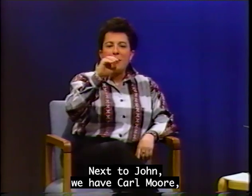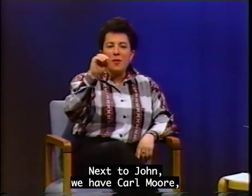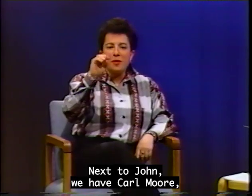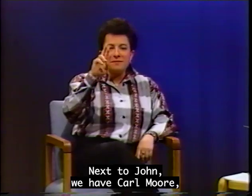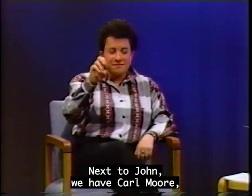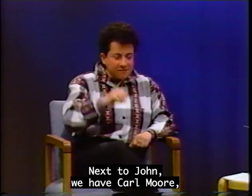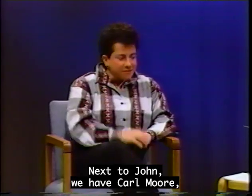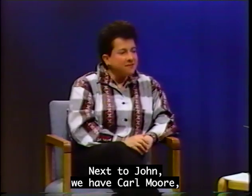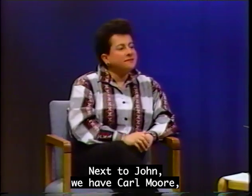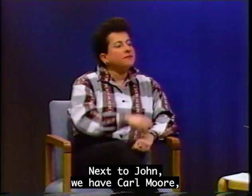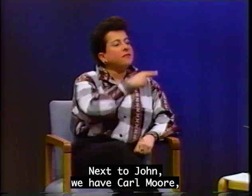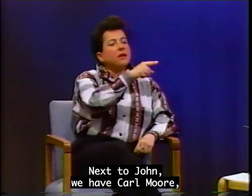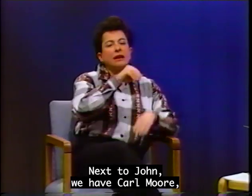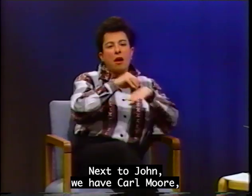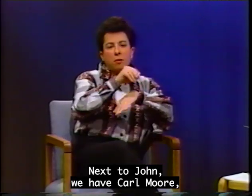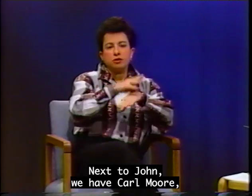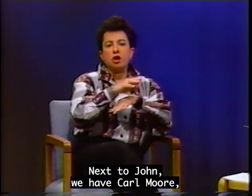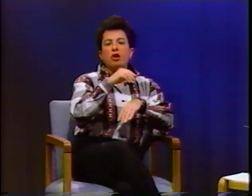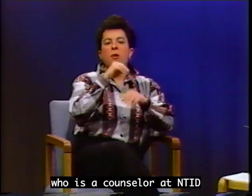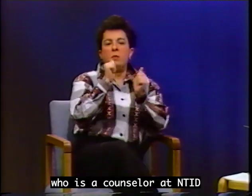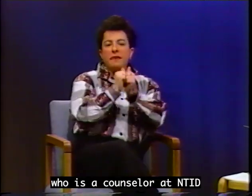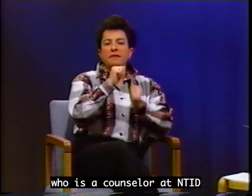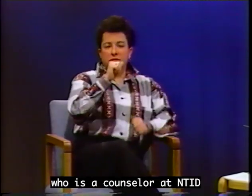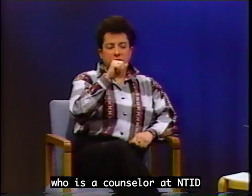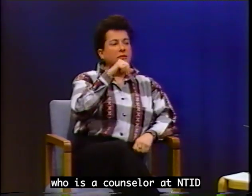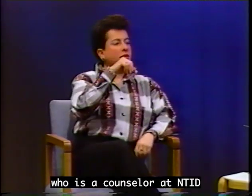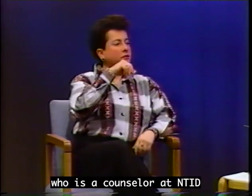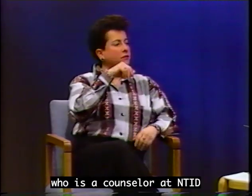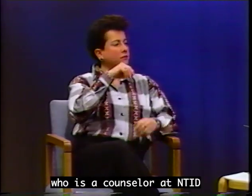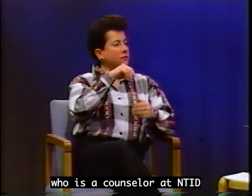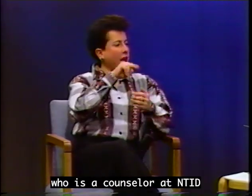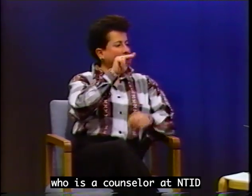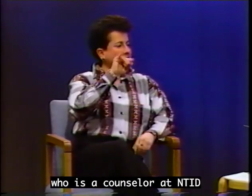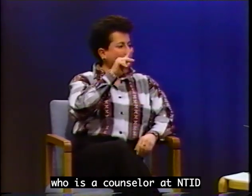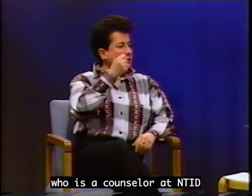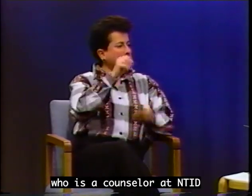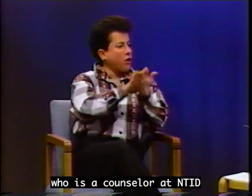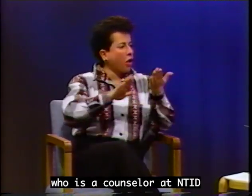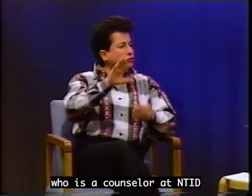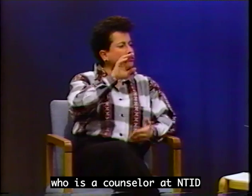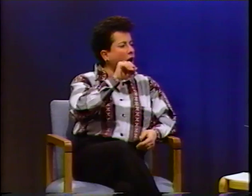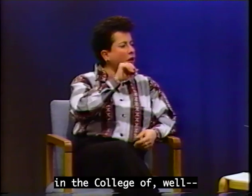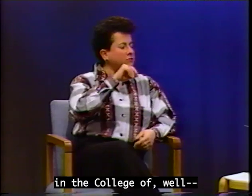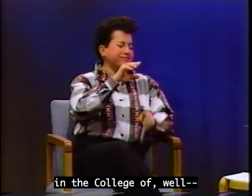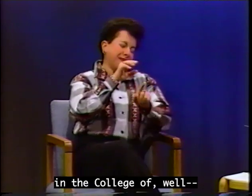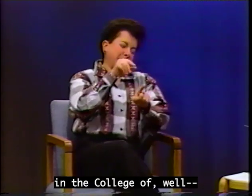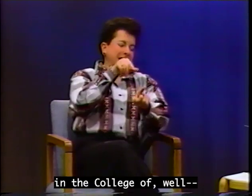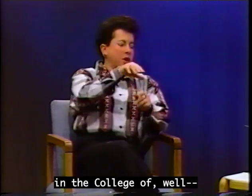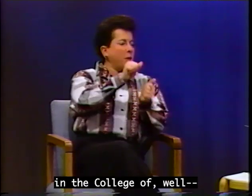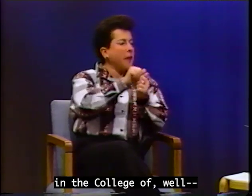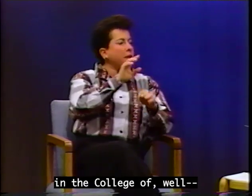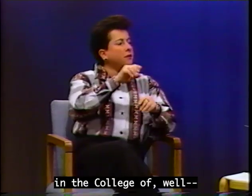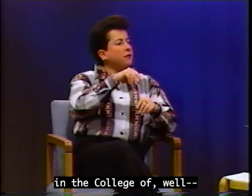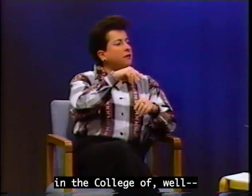Next to John, we have Carl Moore, who is a counselor at NTID in the College of,